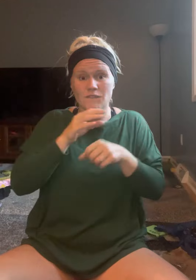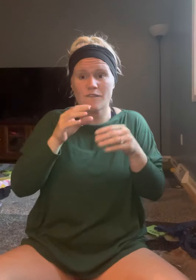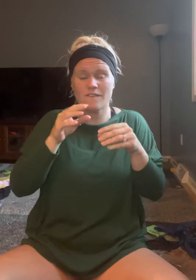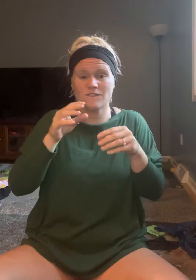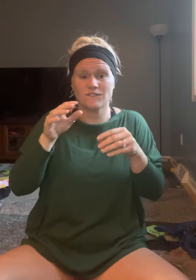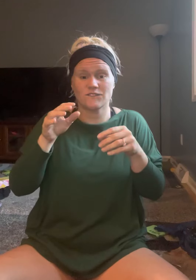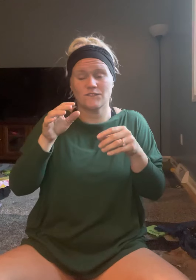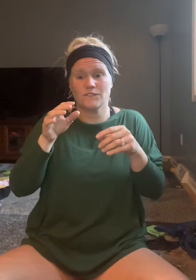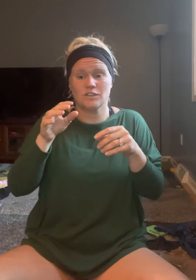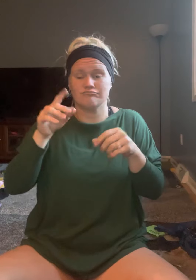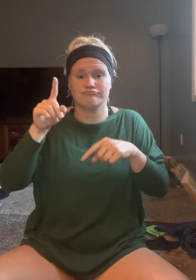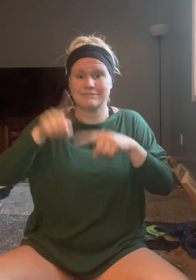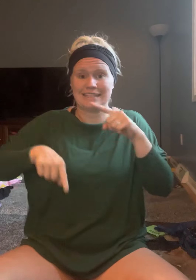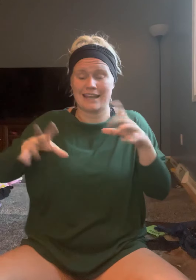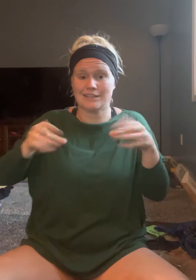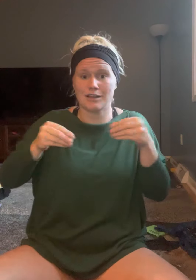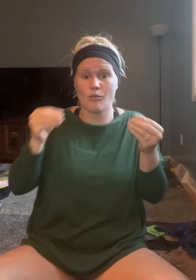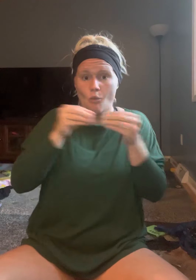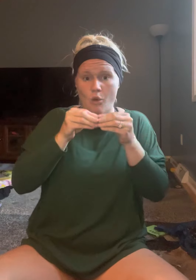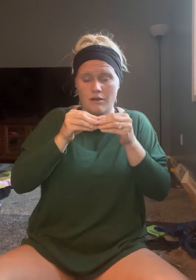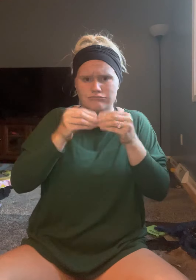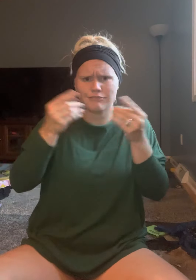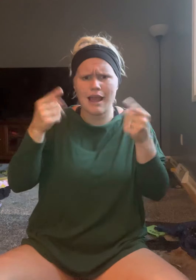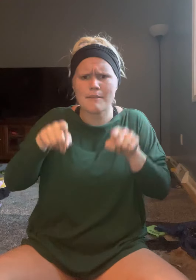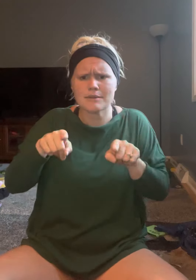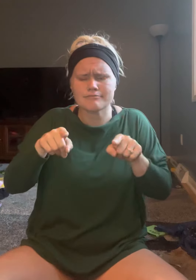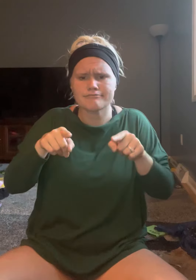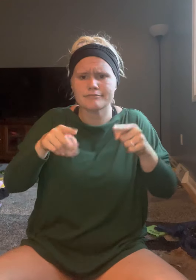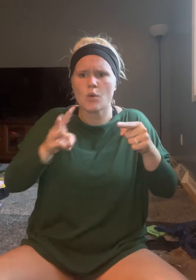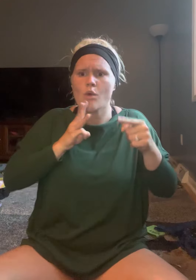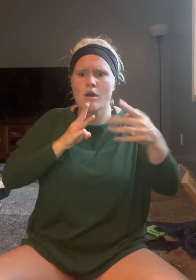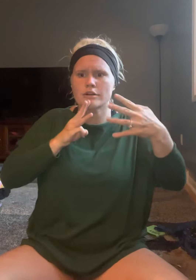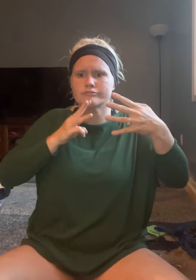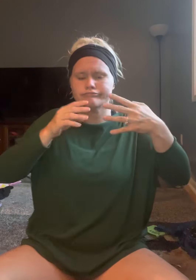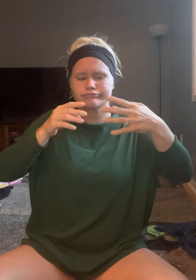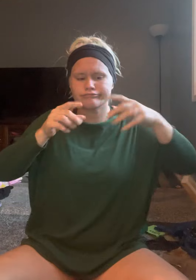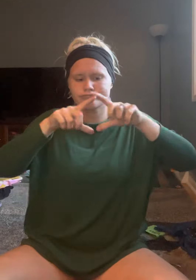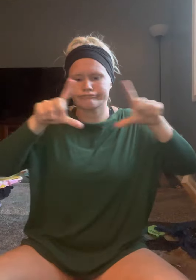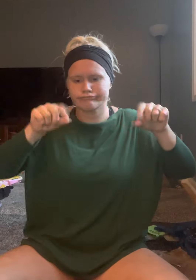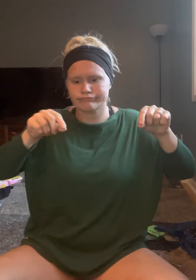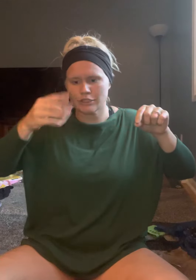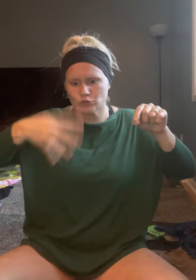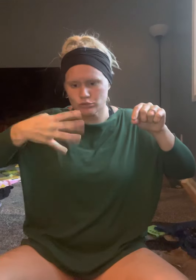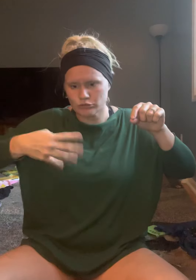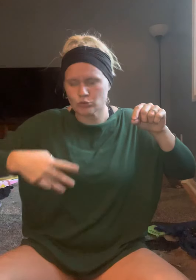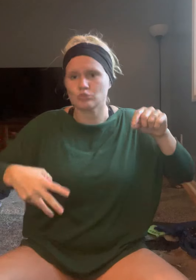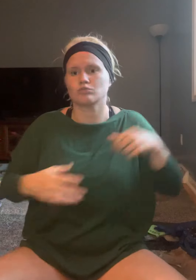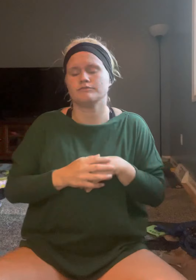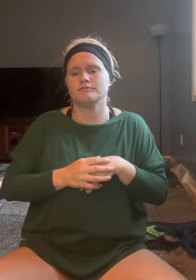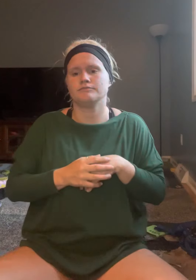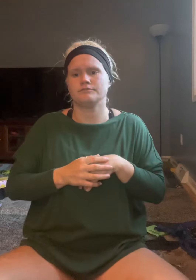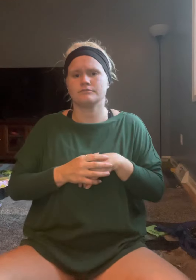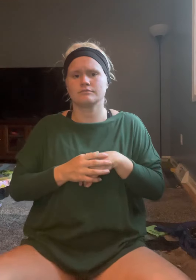A few days ago, or last week, the soccer fields were saturated. We had so